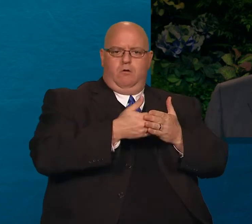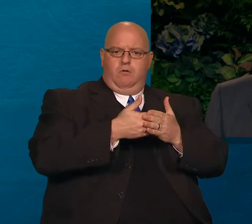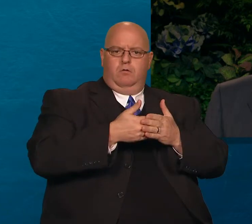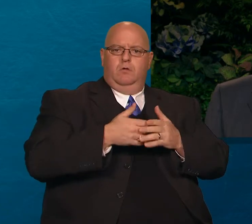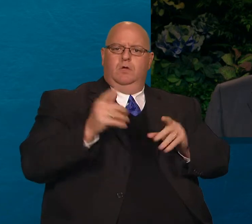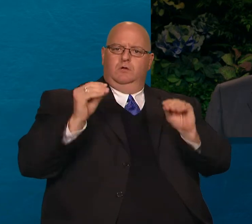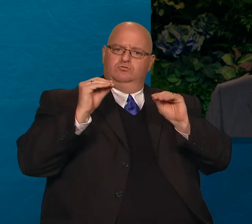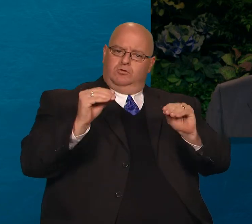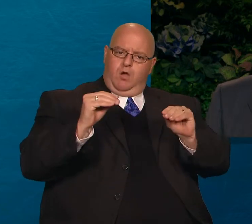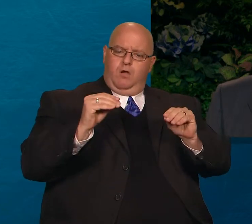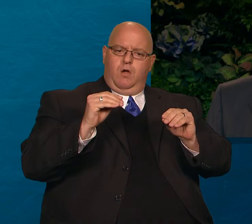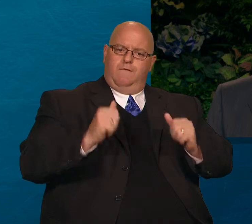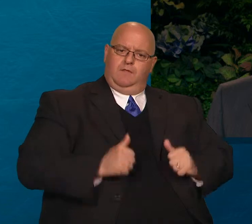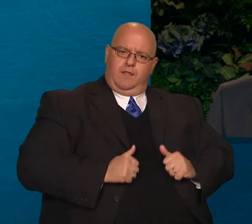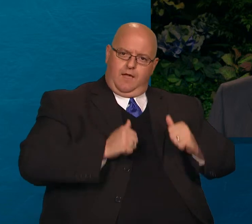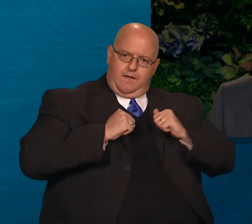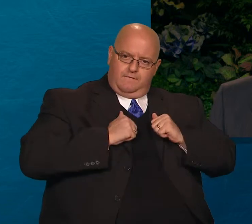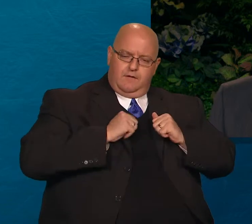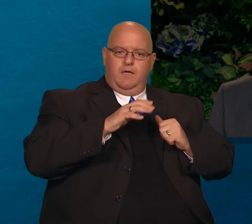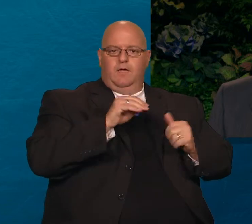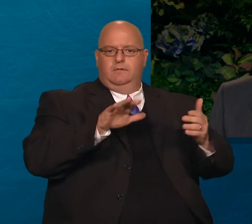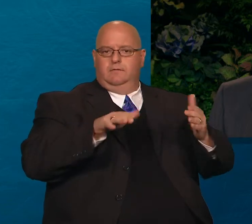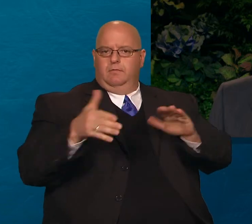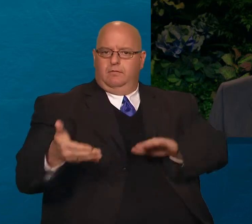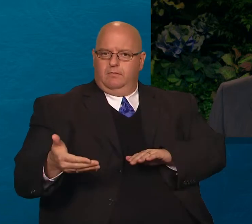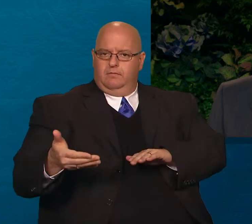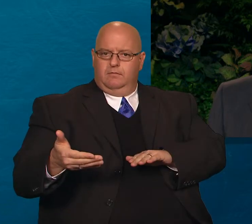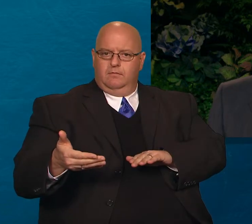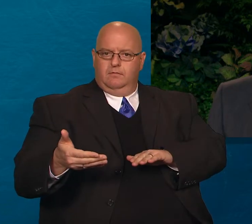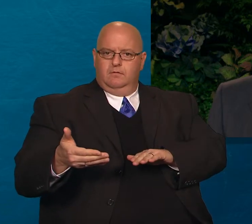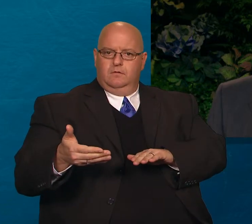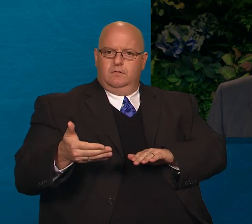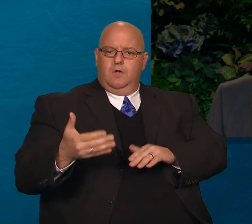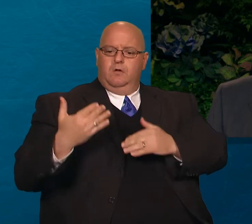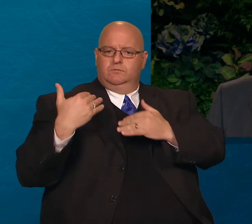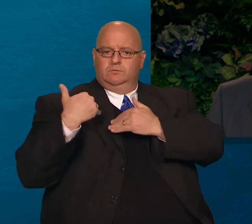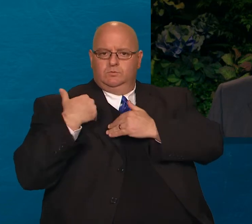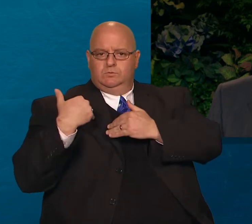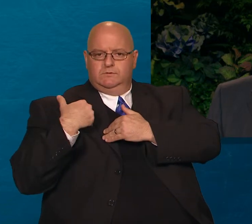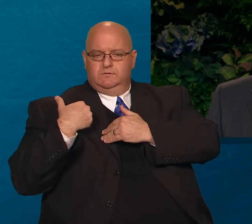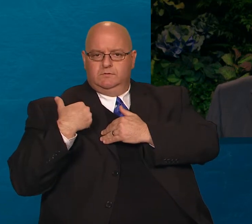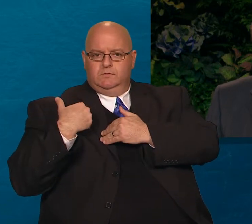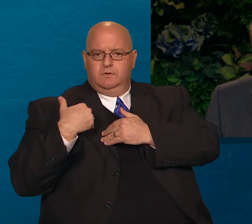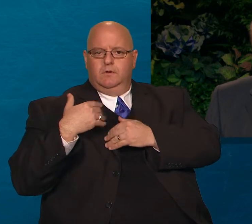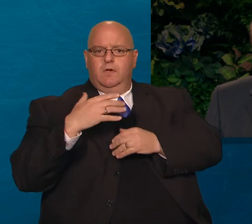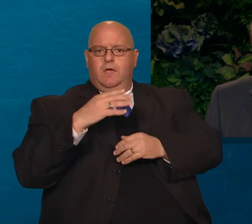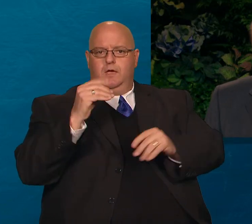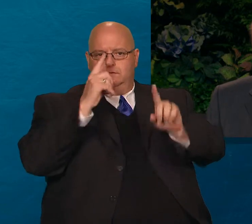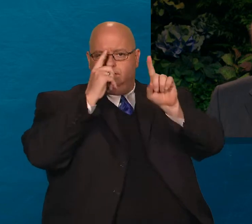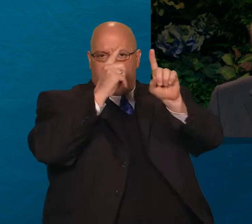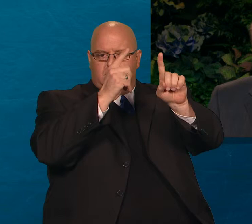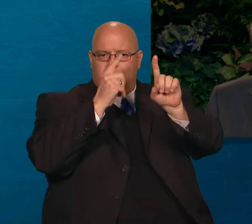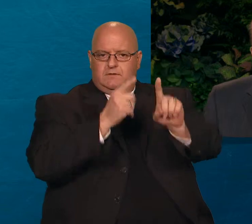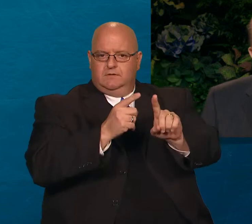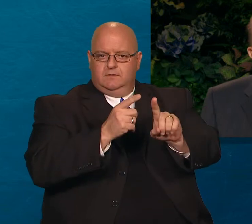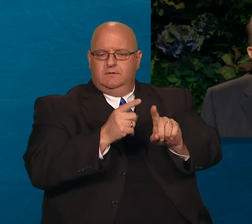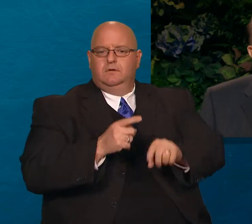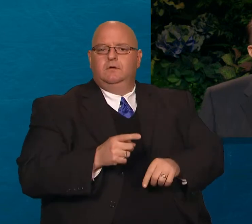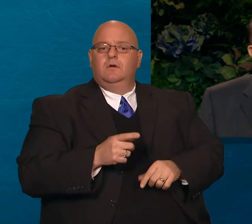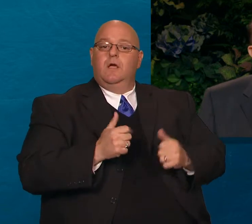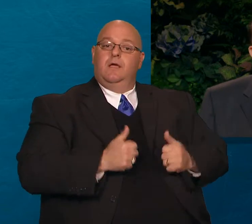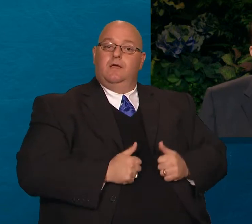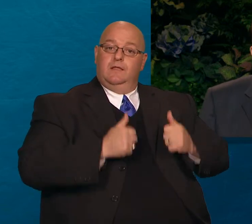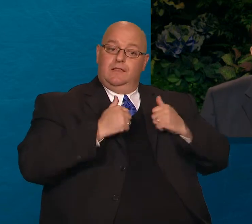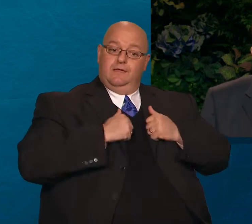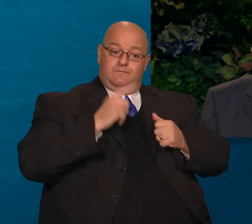of life and death, of duty and destiny. He lived not to